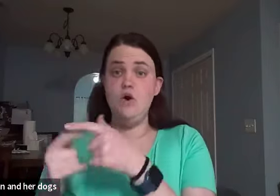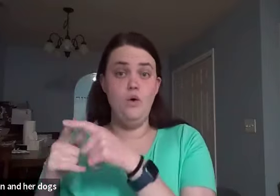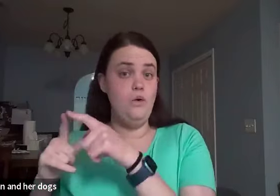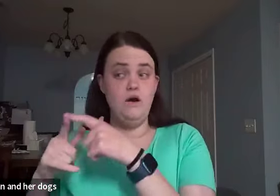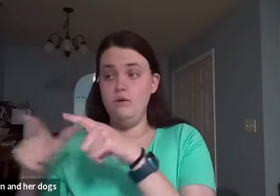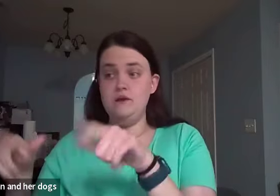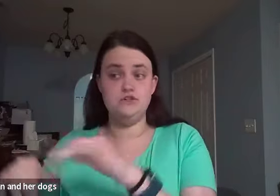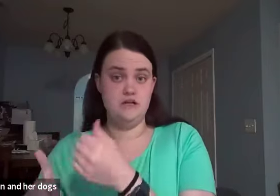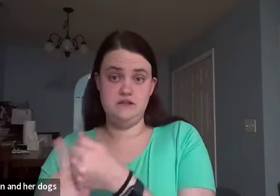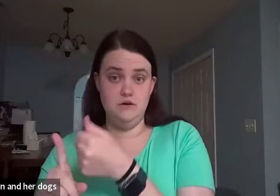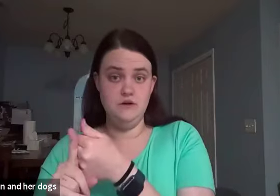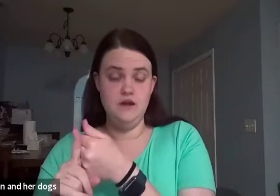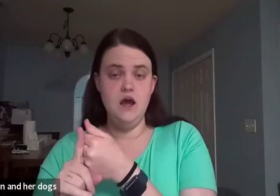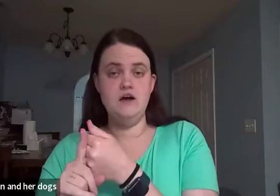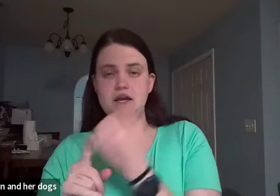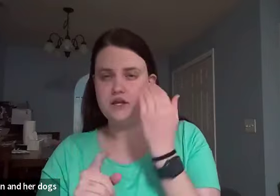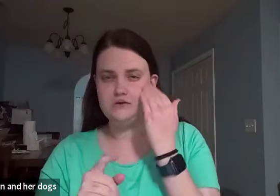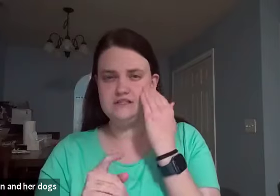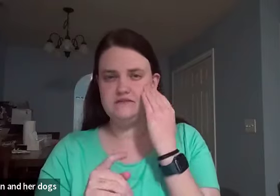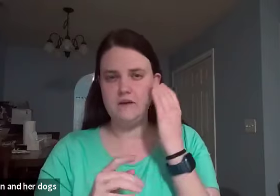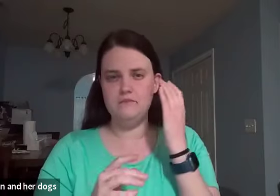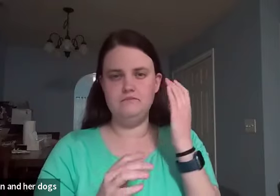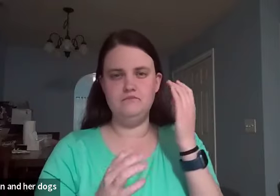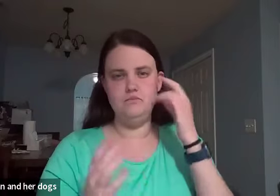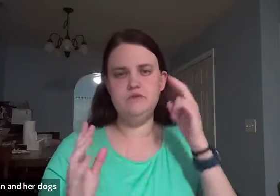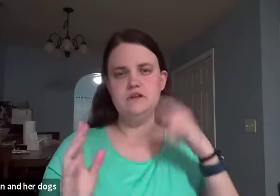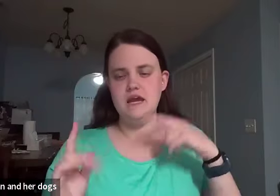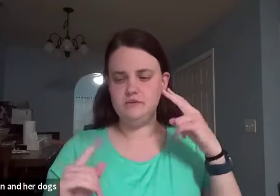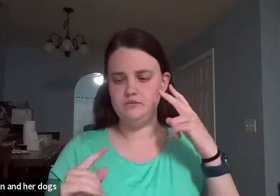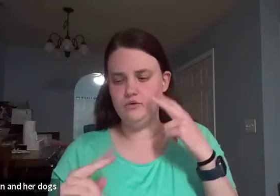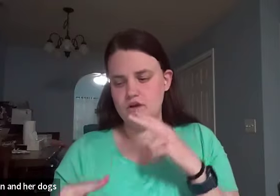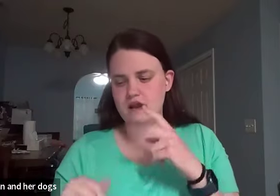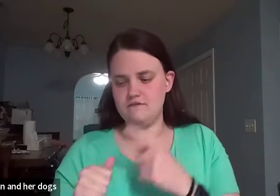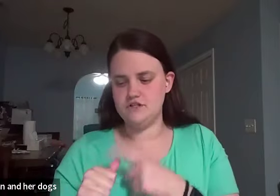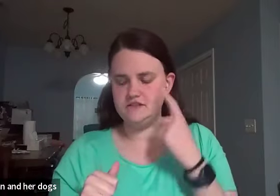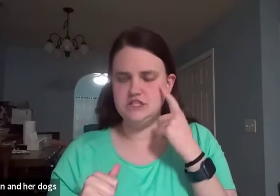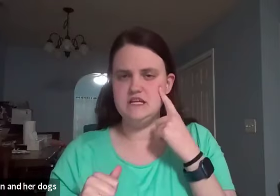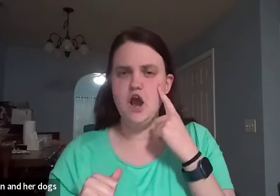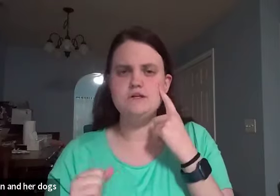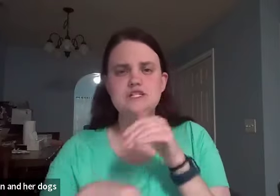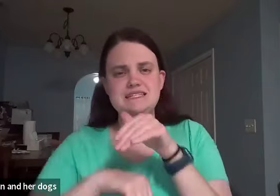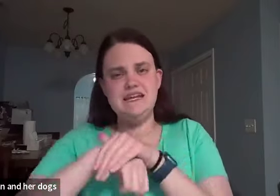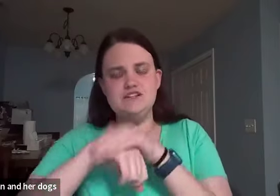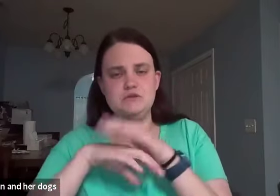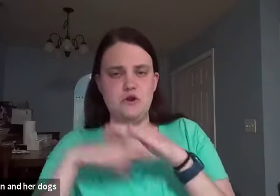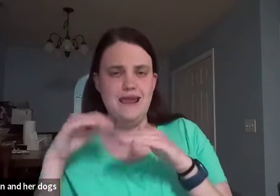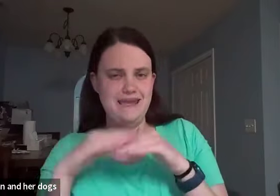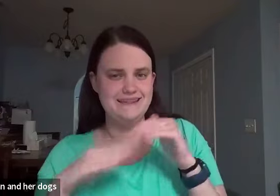a whole language on its own. I know it's like that. We really kind of will look at it at first and just think, oh, it's just English with our